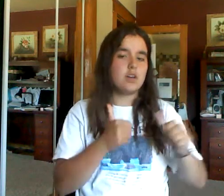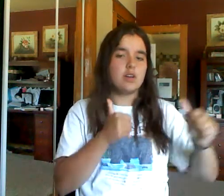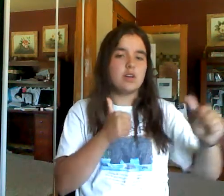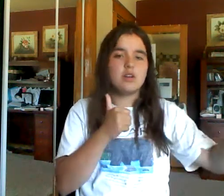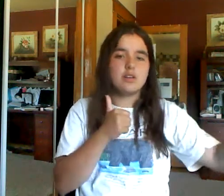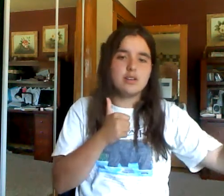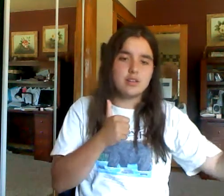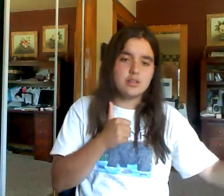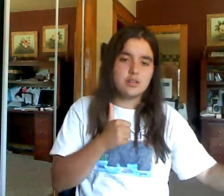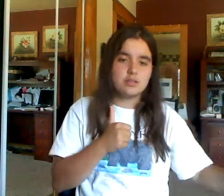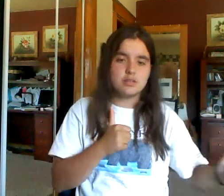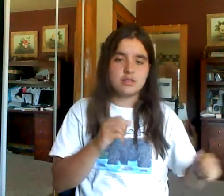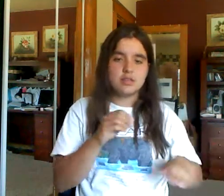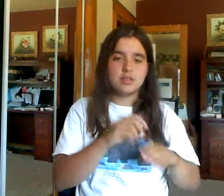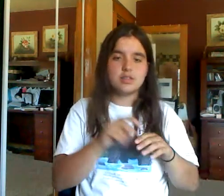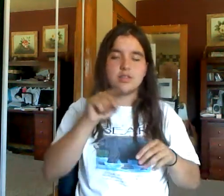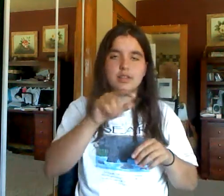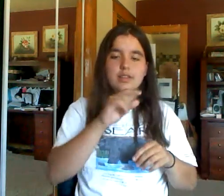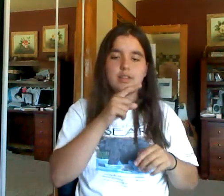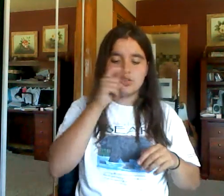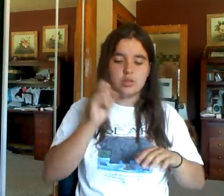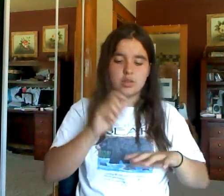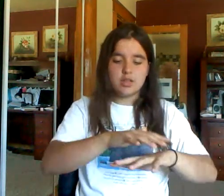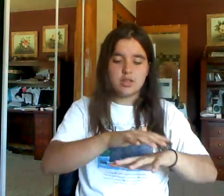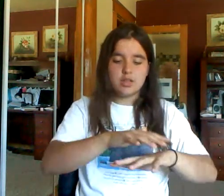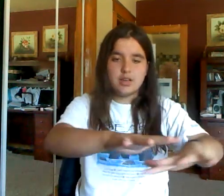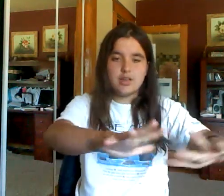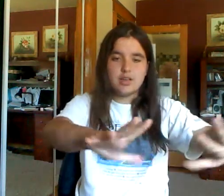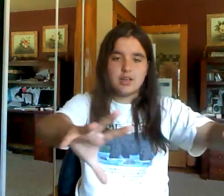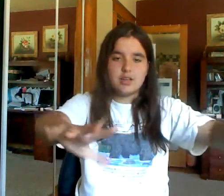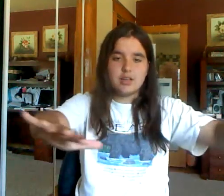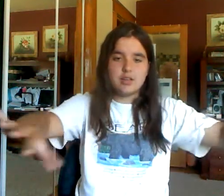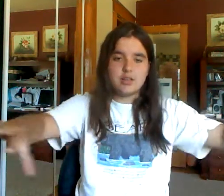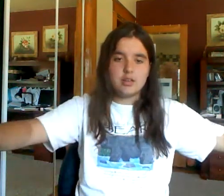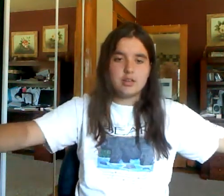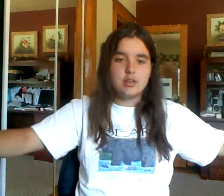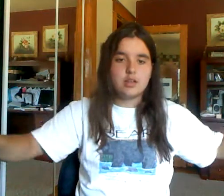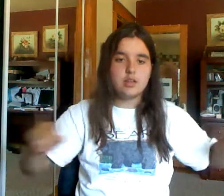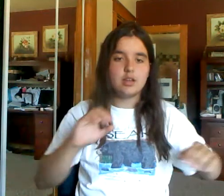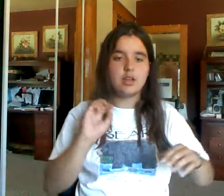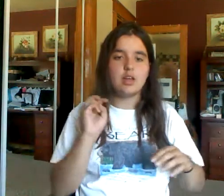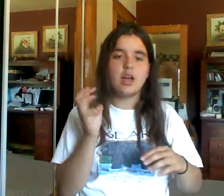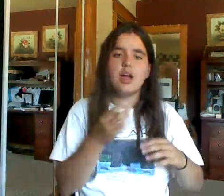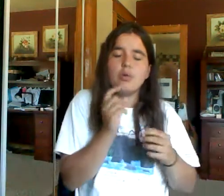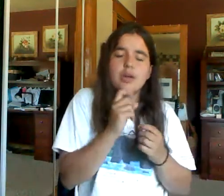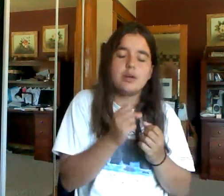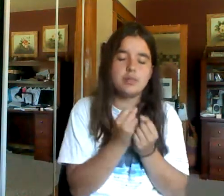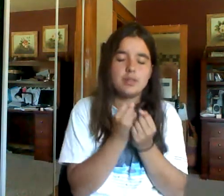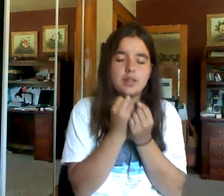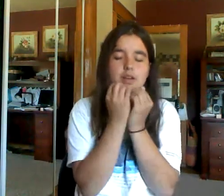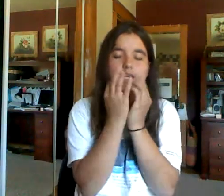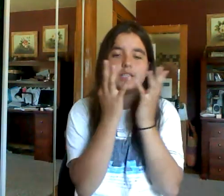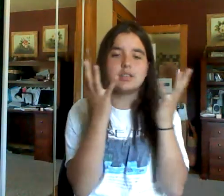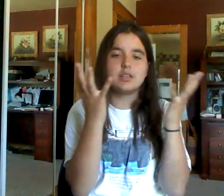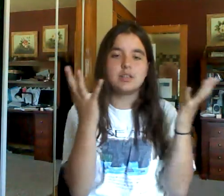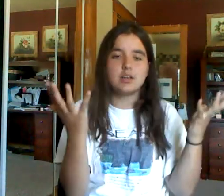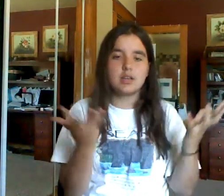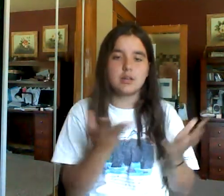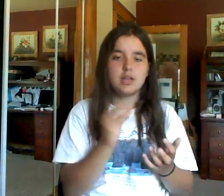we'll go, our